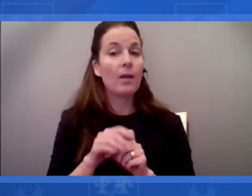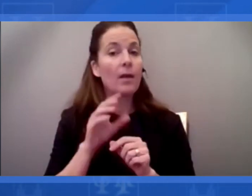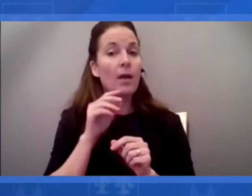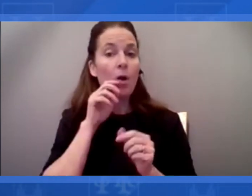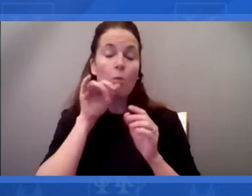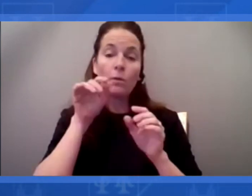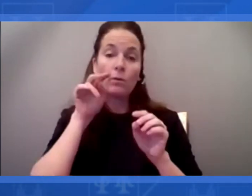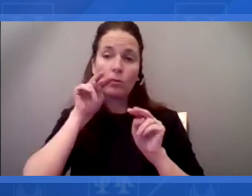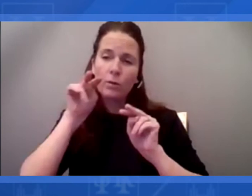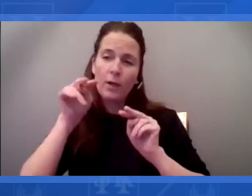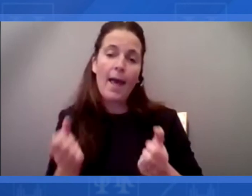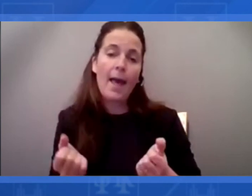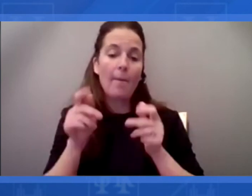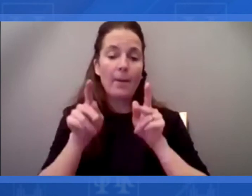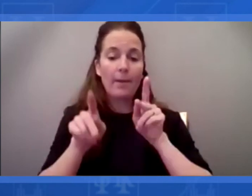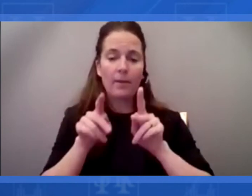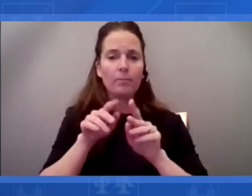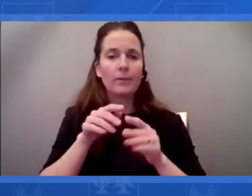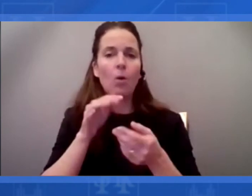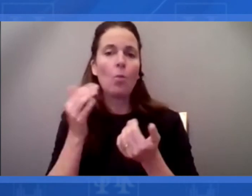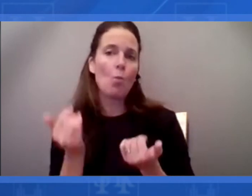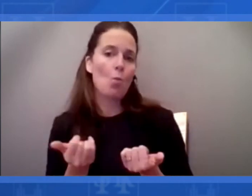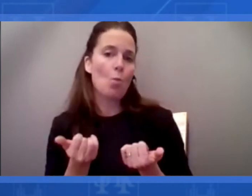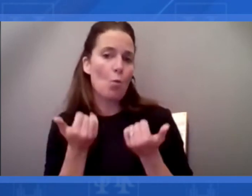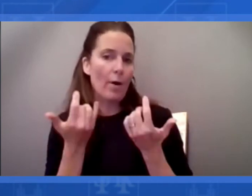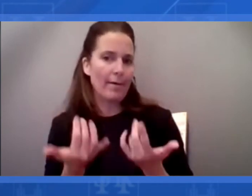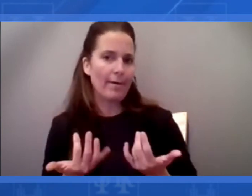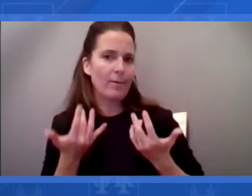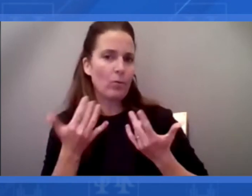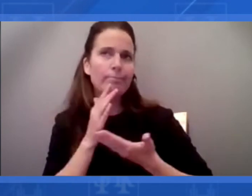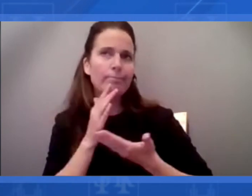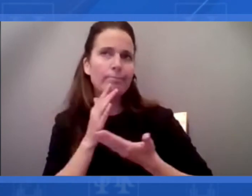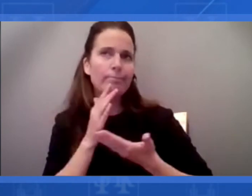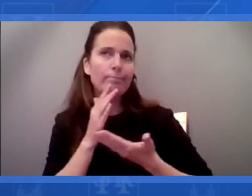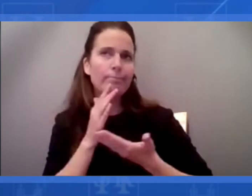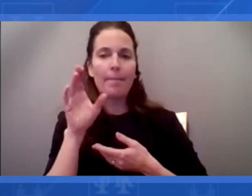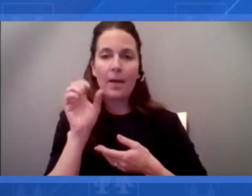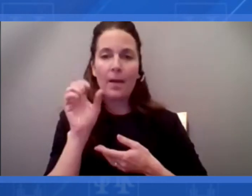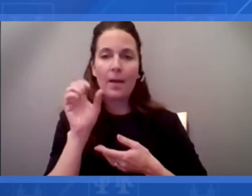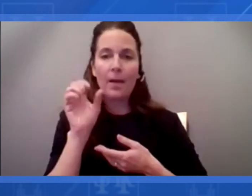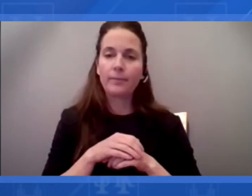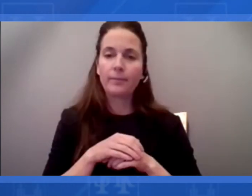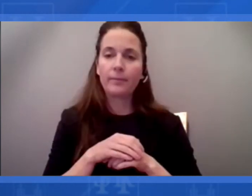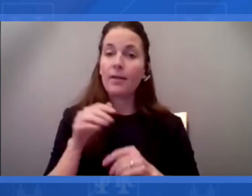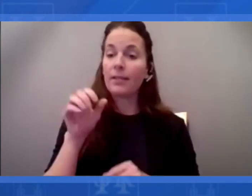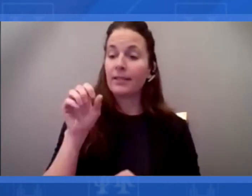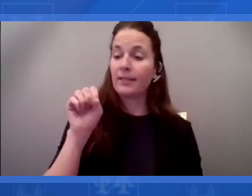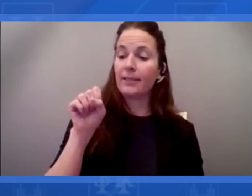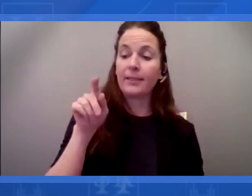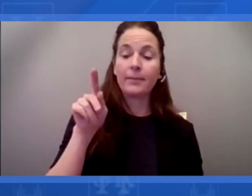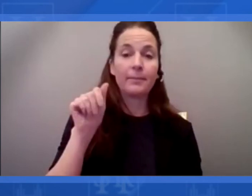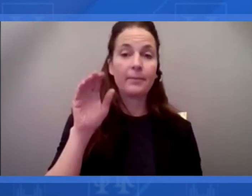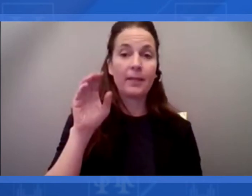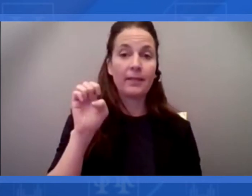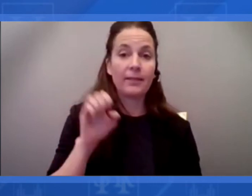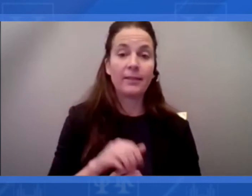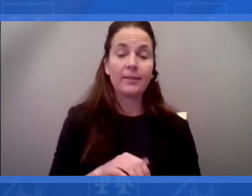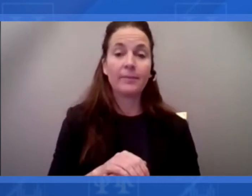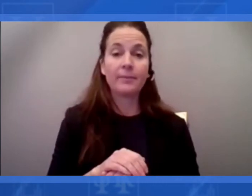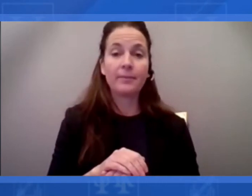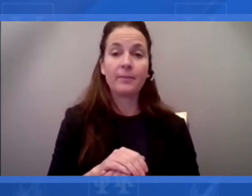stop, the availability of space, accessibility requirements,